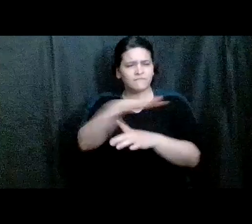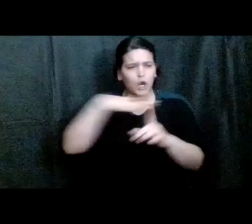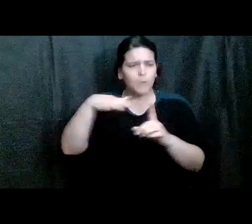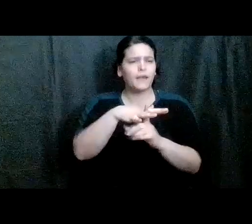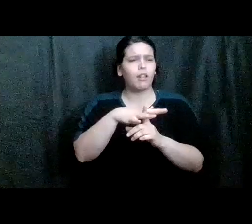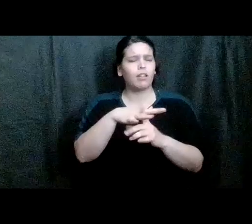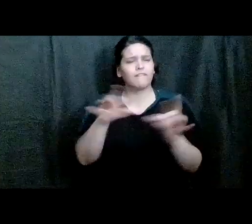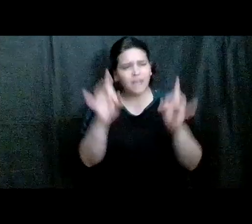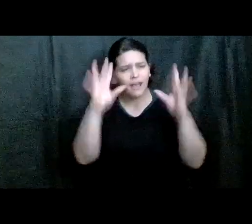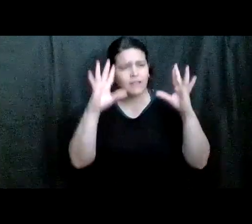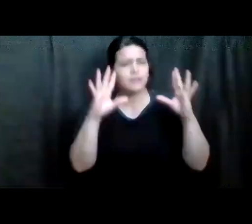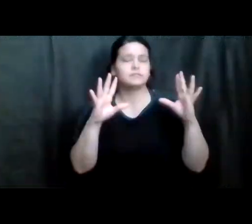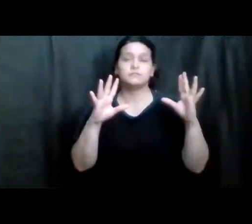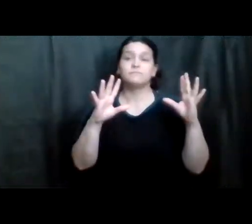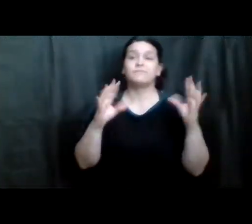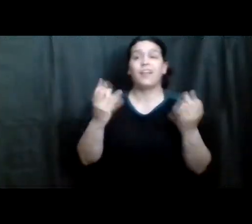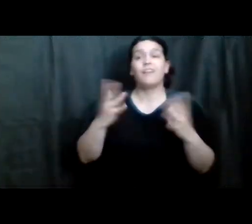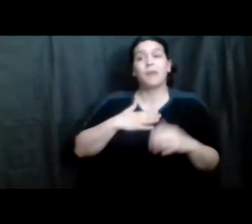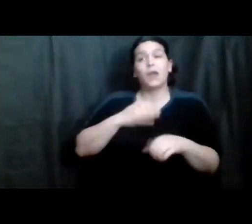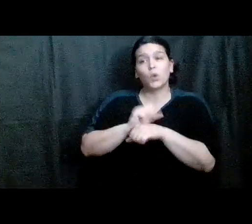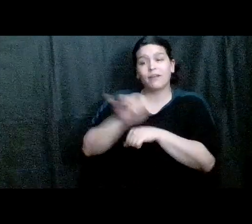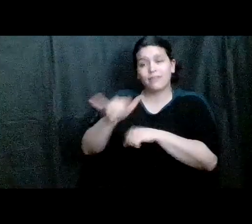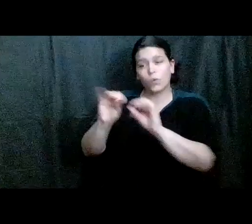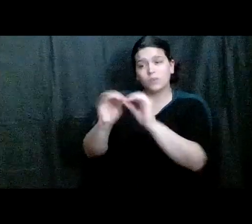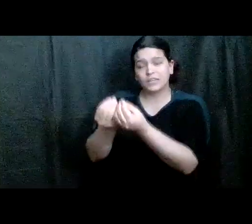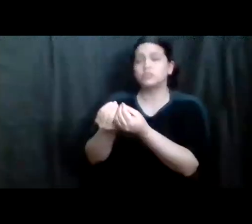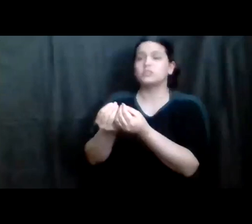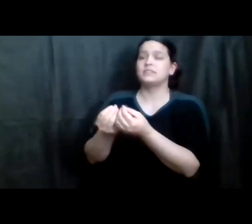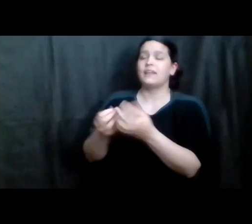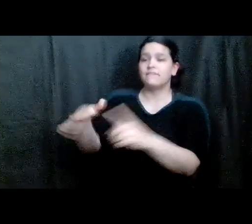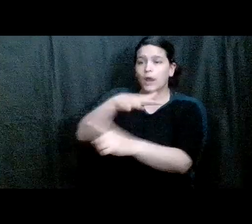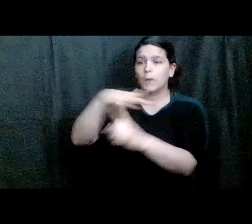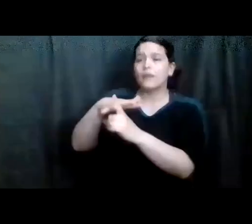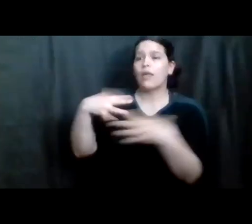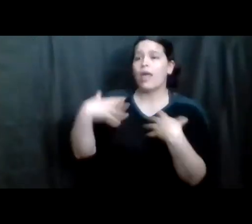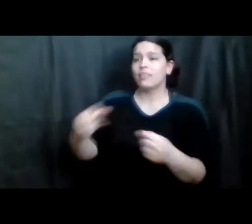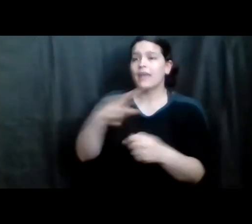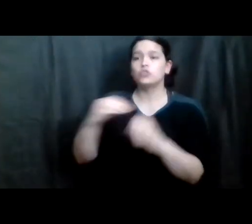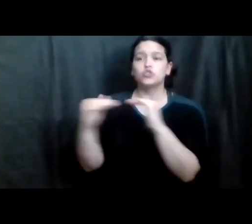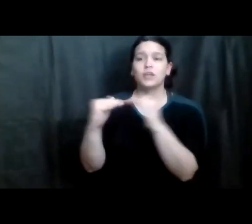an environmental health and justice program. And we face a lot of